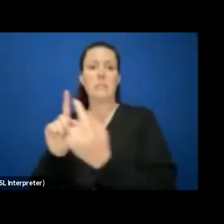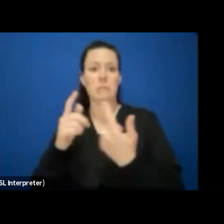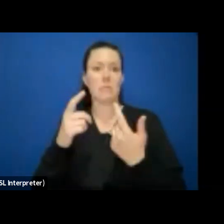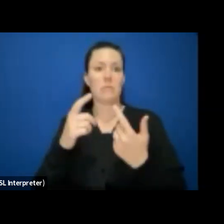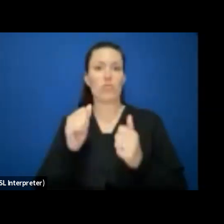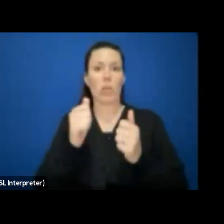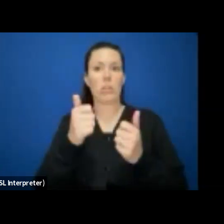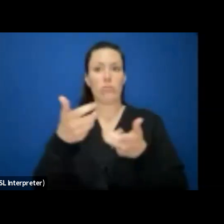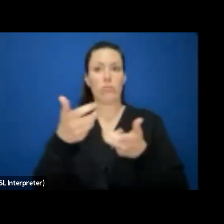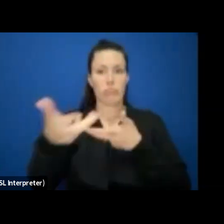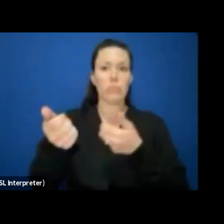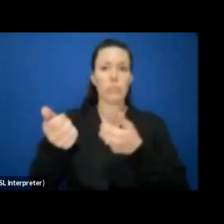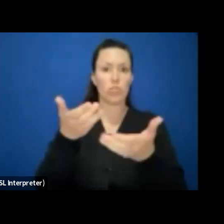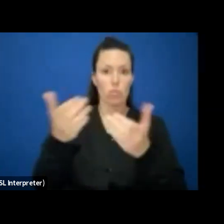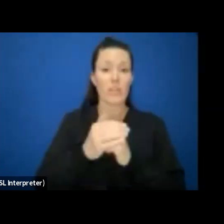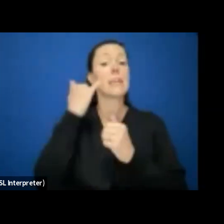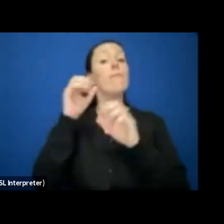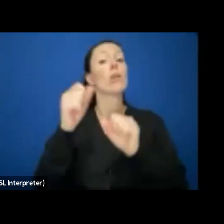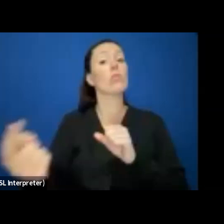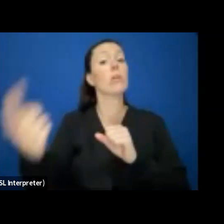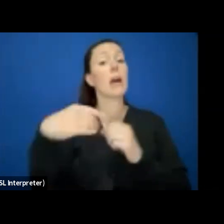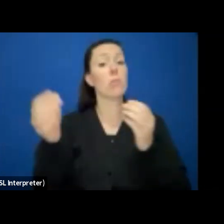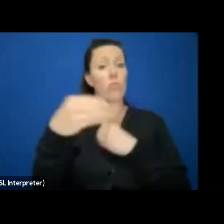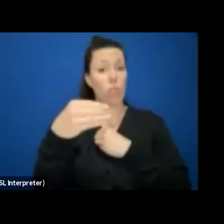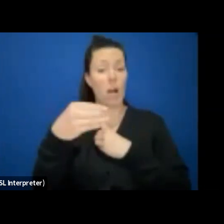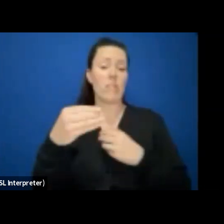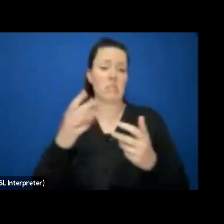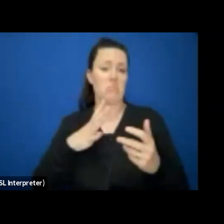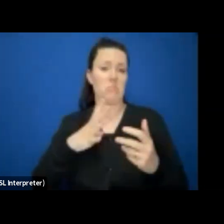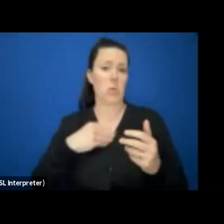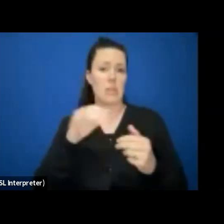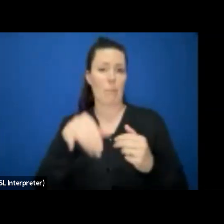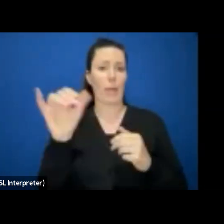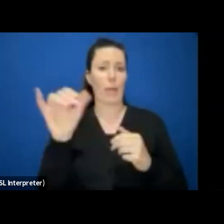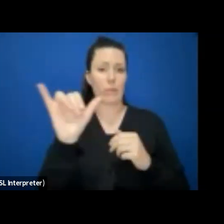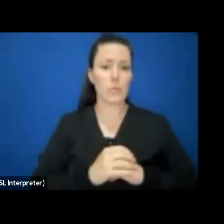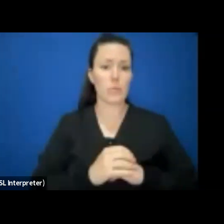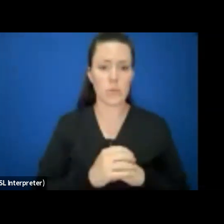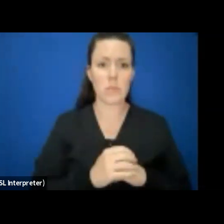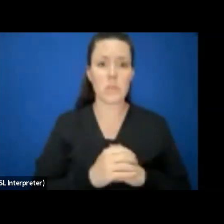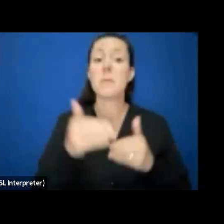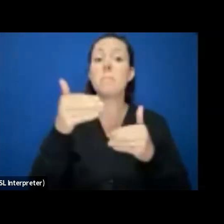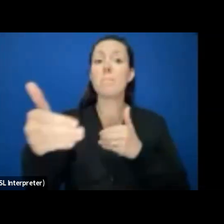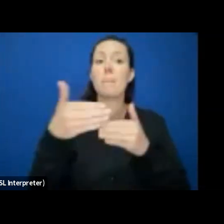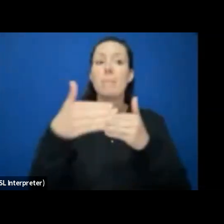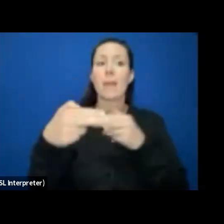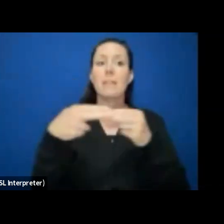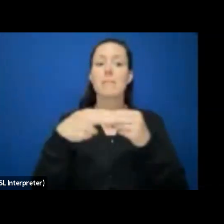that can come to the office, we also have the option to come to the office. So we can go to the next